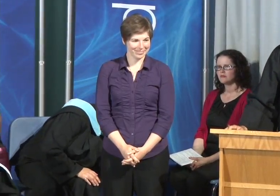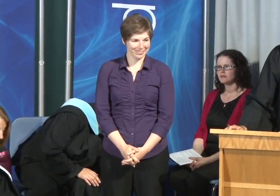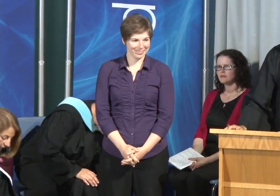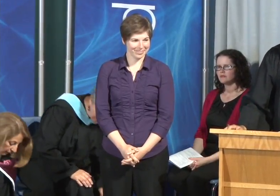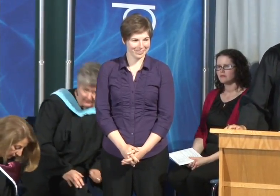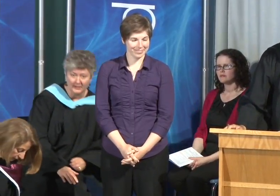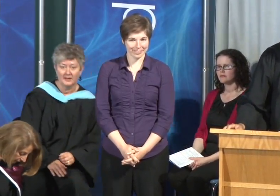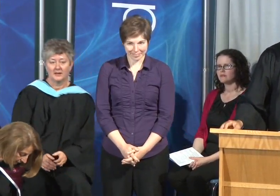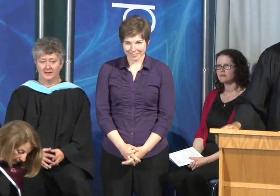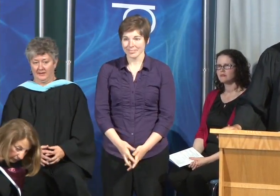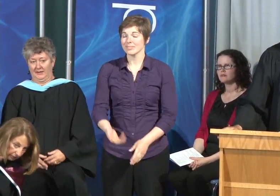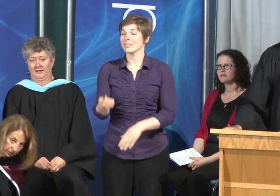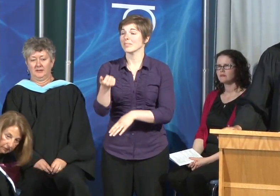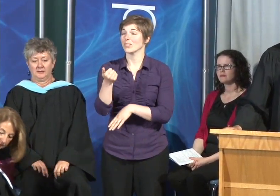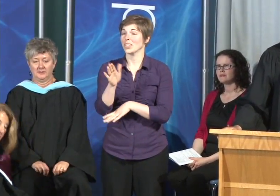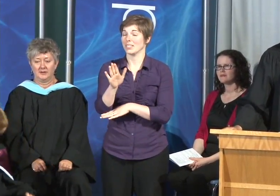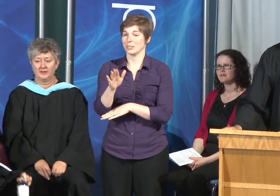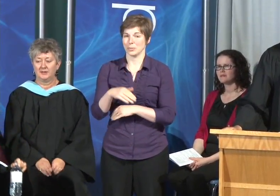Good afternoon.